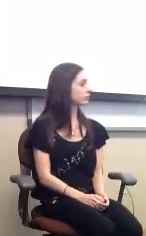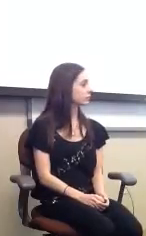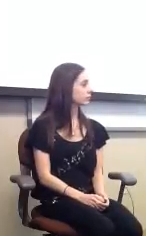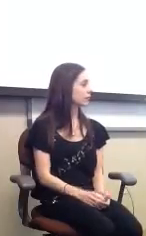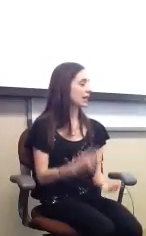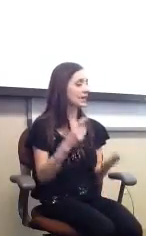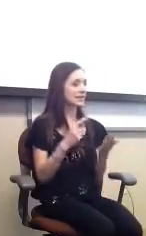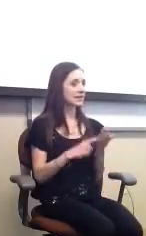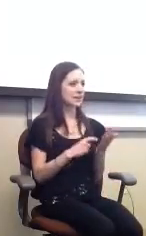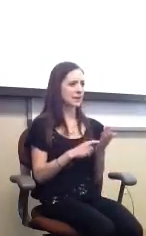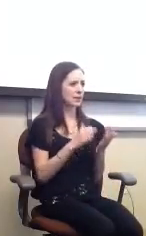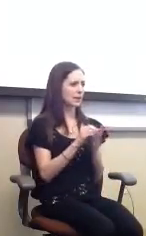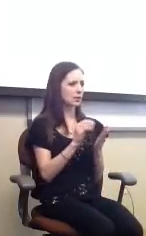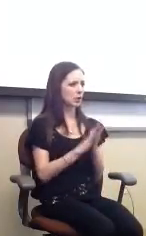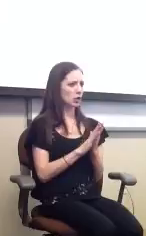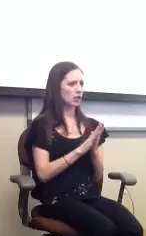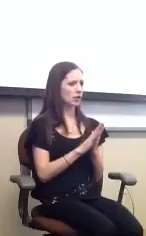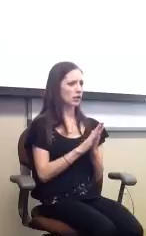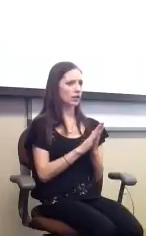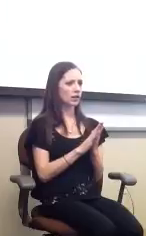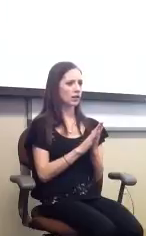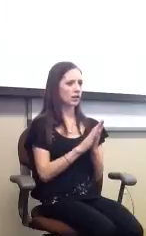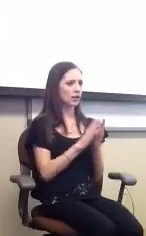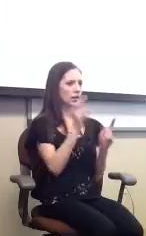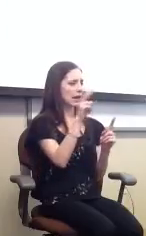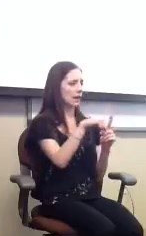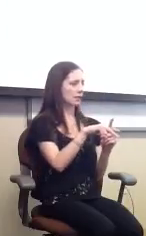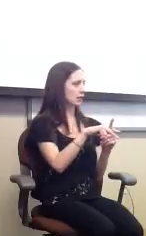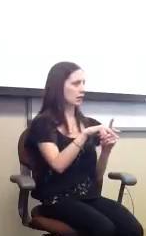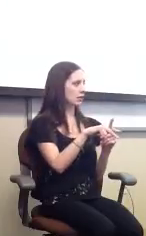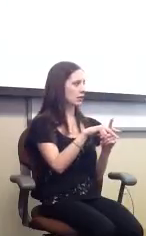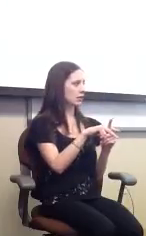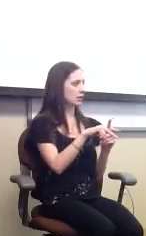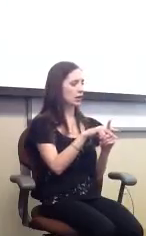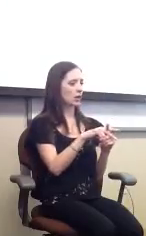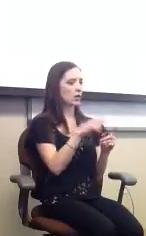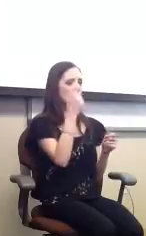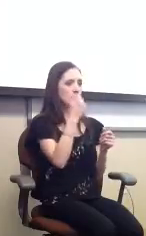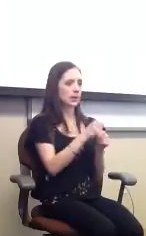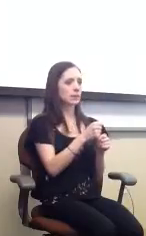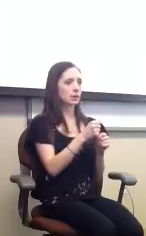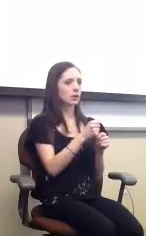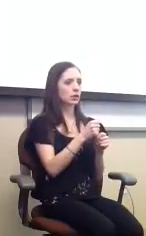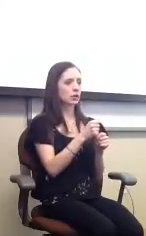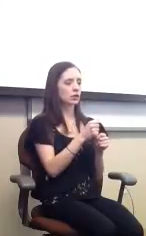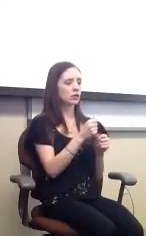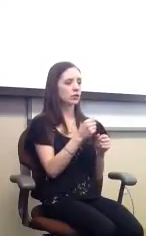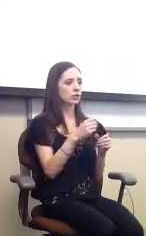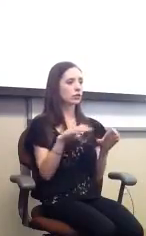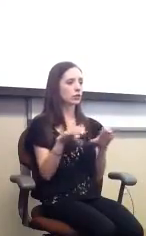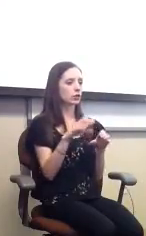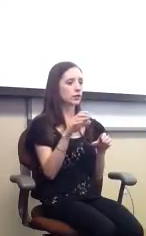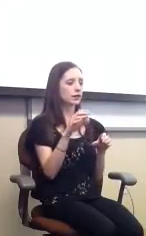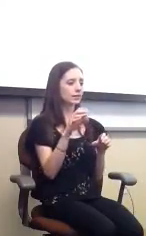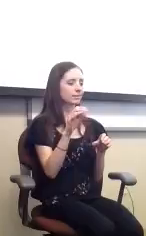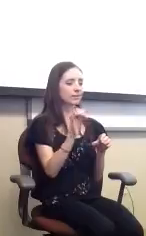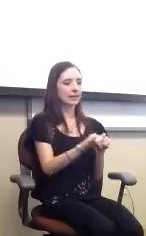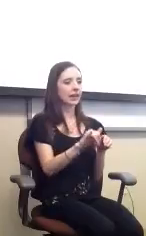put it on the application, or remember, this is something that you're doing every single year with your client, so should your client, when they apply, they don't have